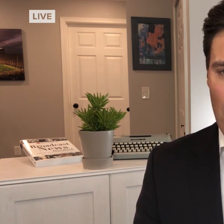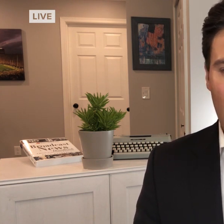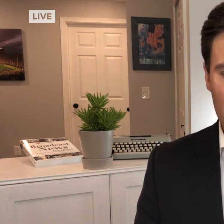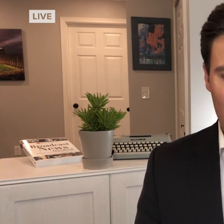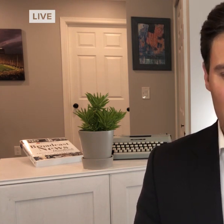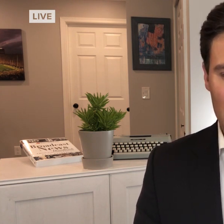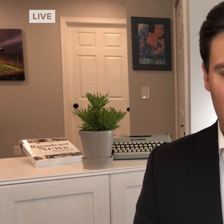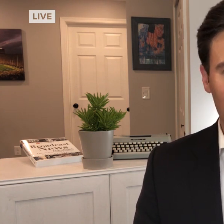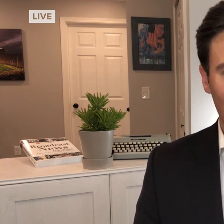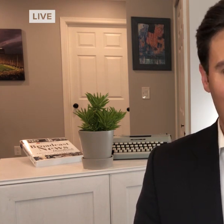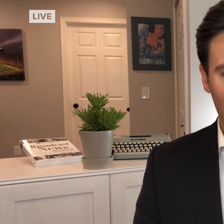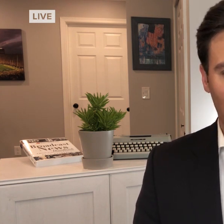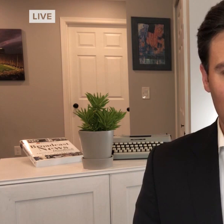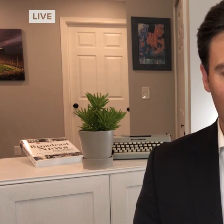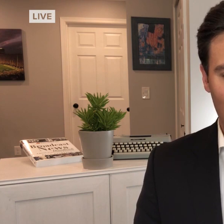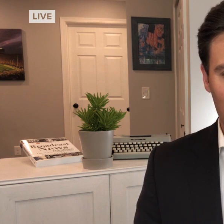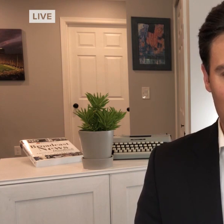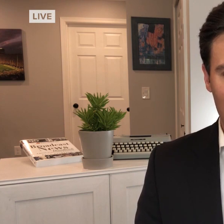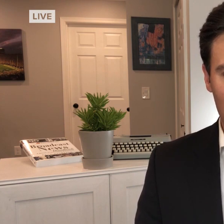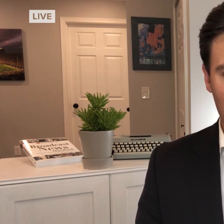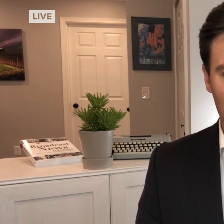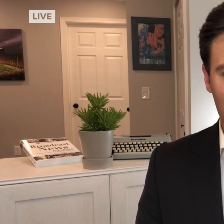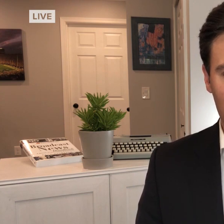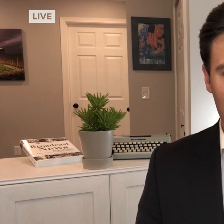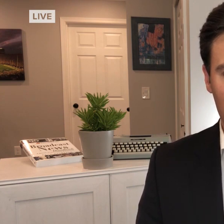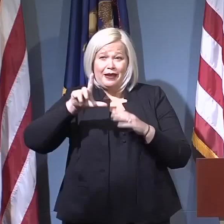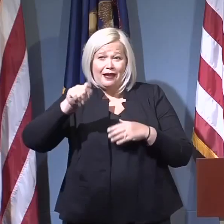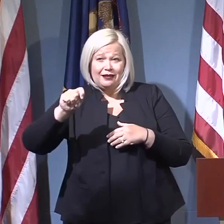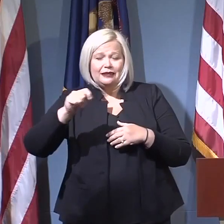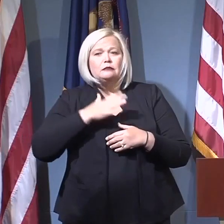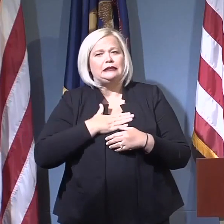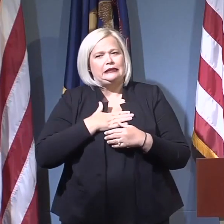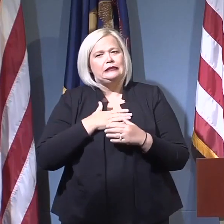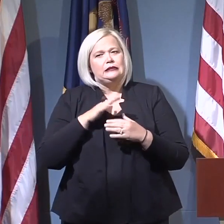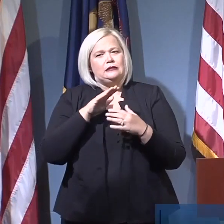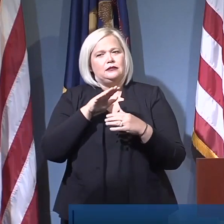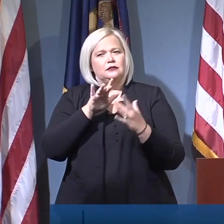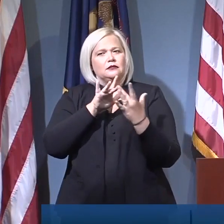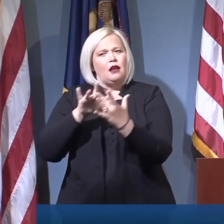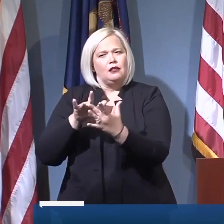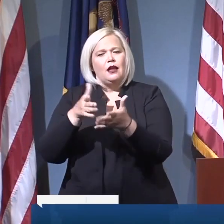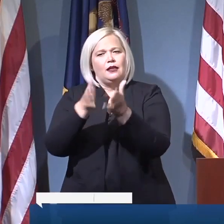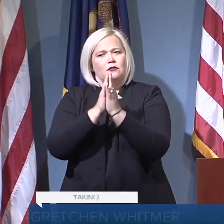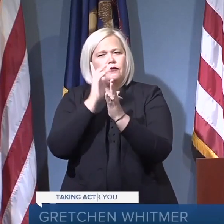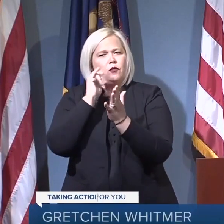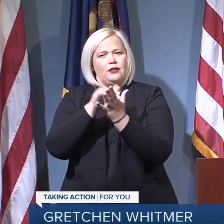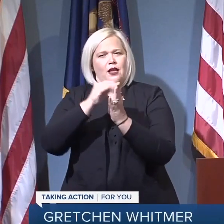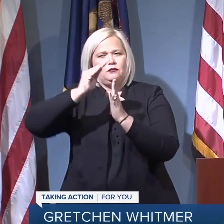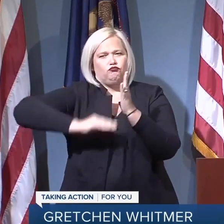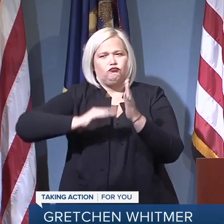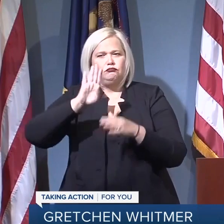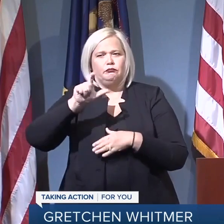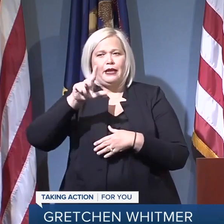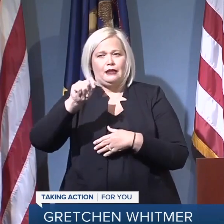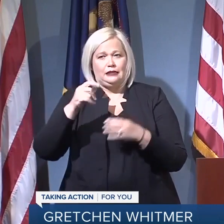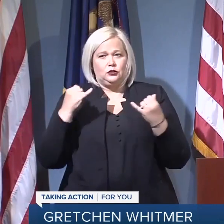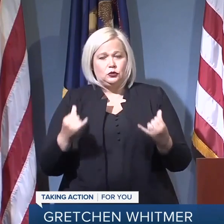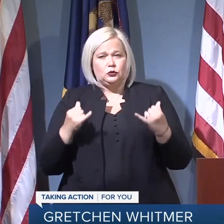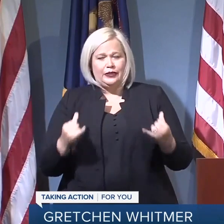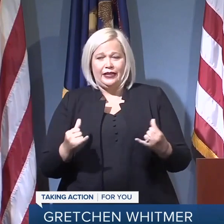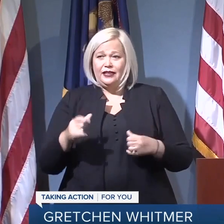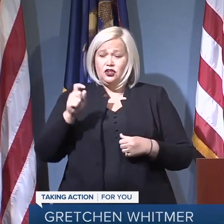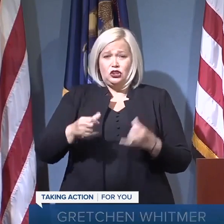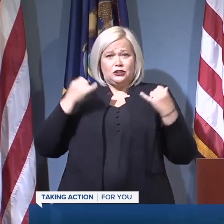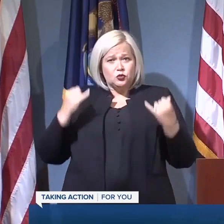And she also is talking about outbreaks throughout the state. Michiganders should start taking action now. Today